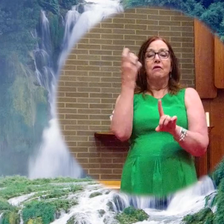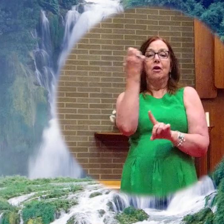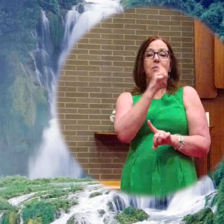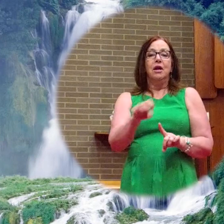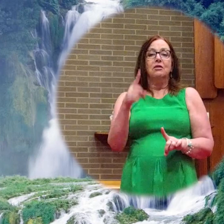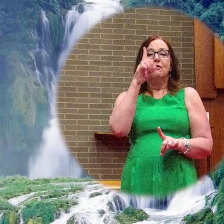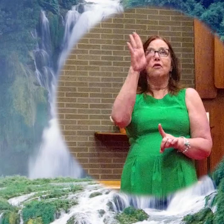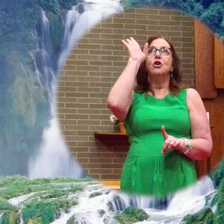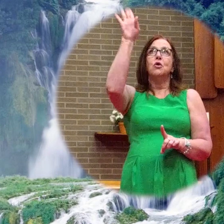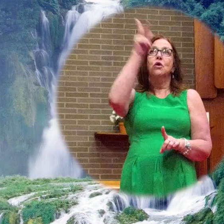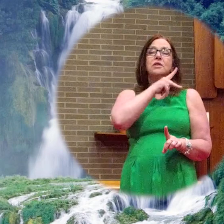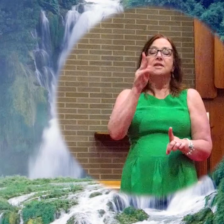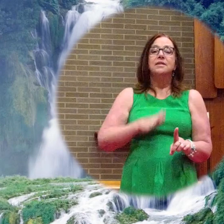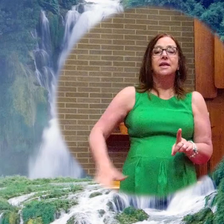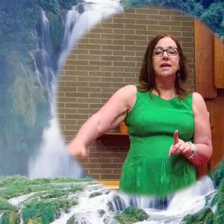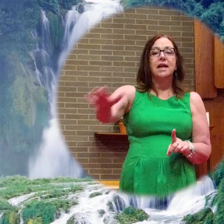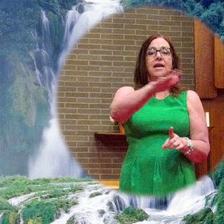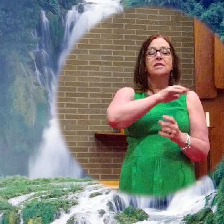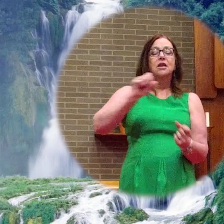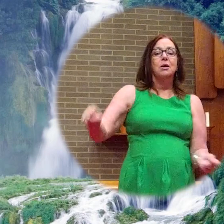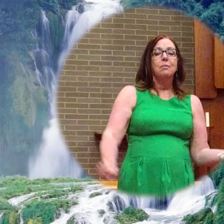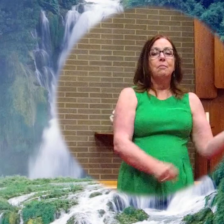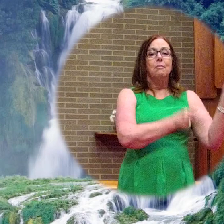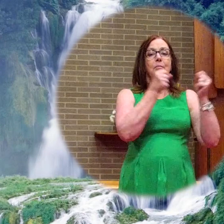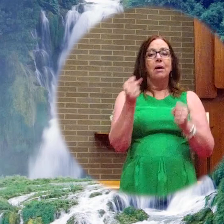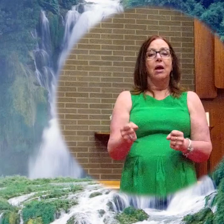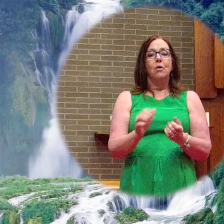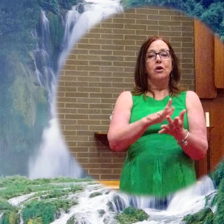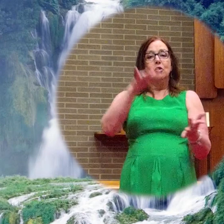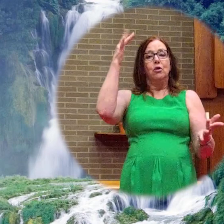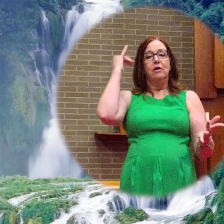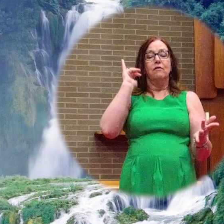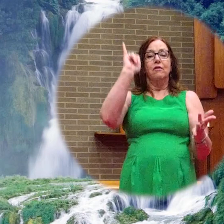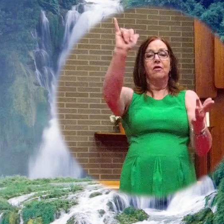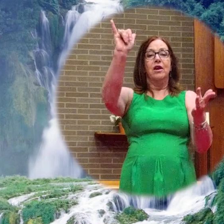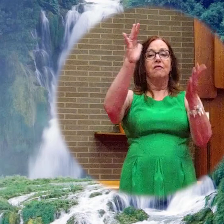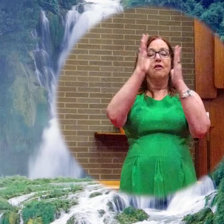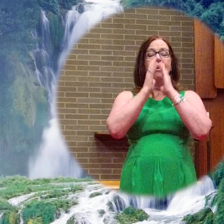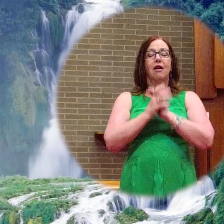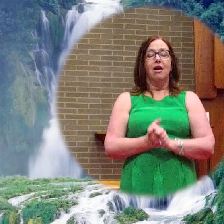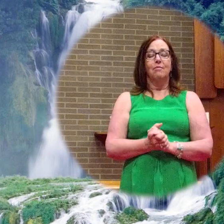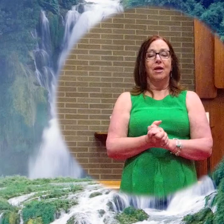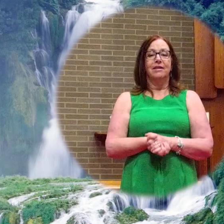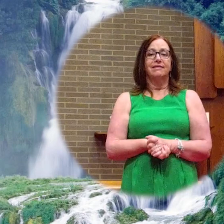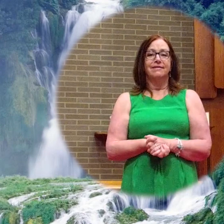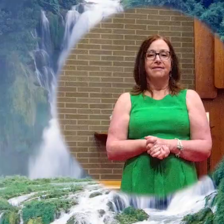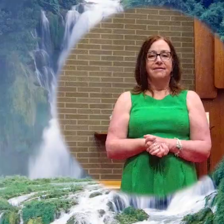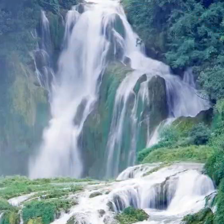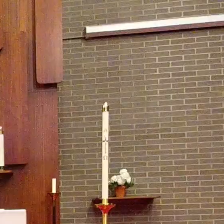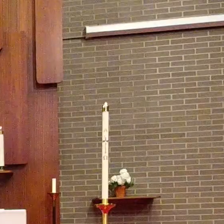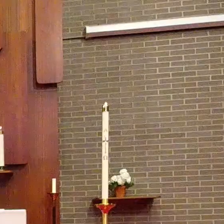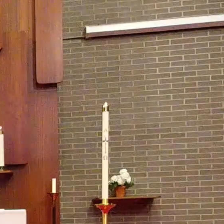For thine is the kingdom, and the power, and the glory, forever and ever. Amen.